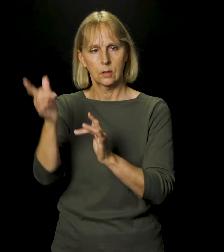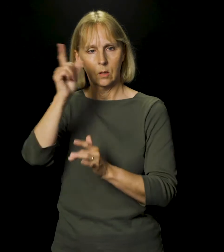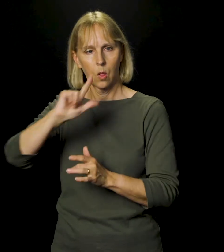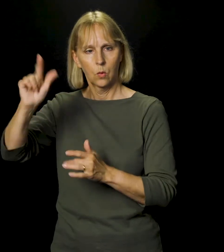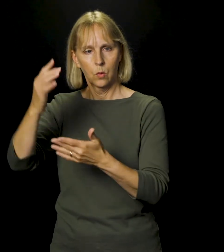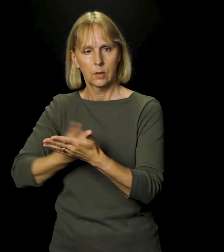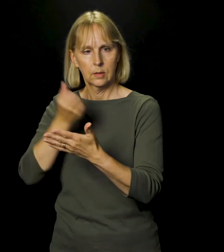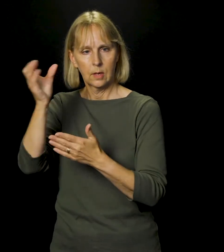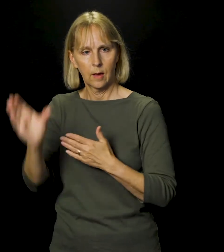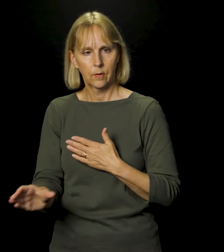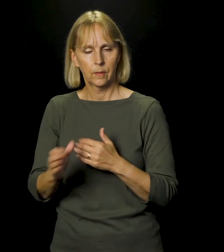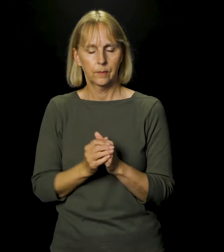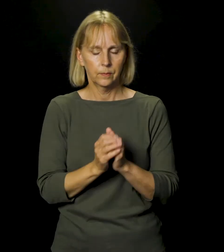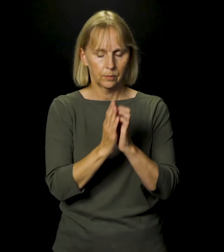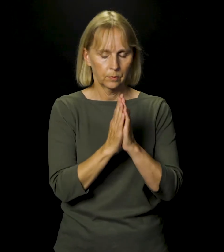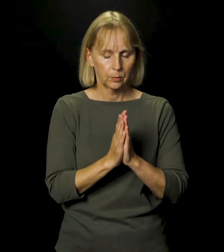sing and share communion?